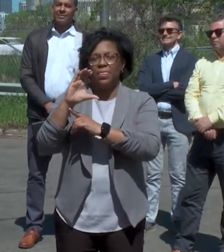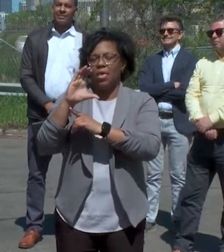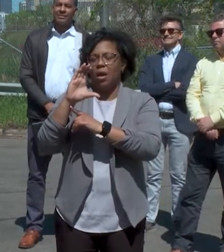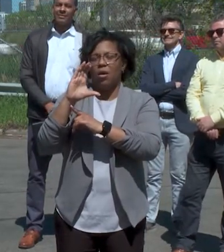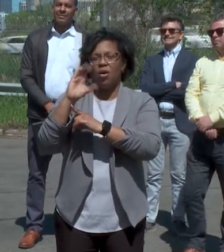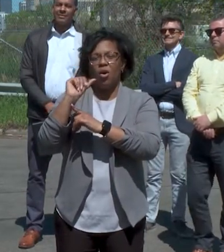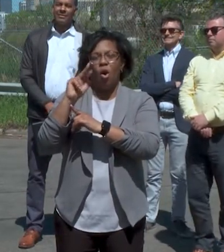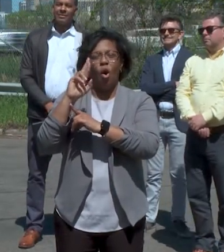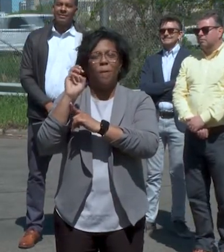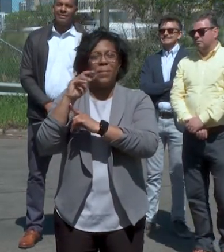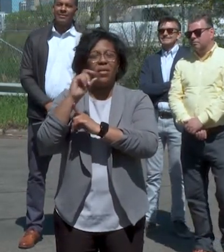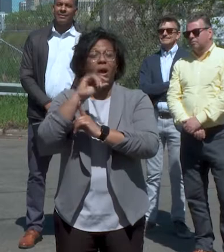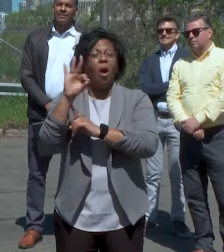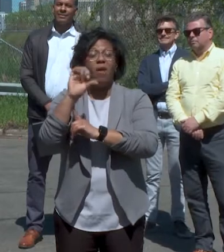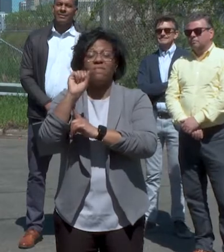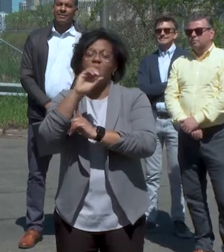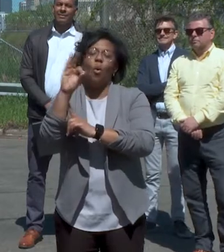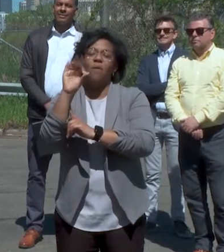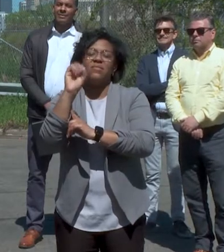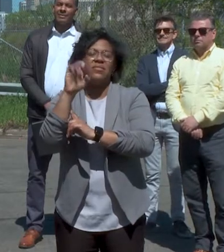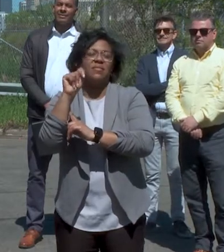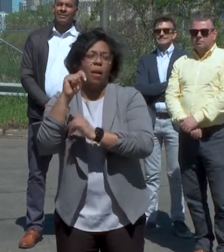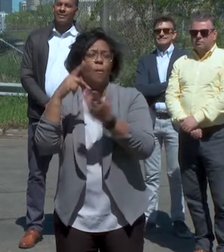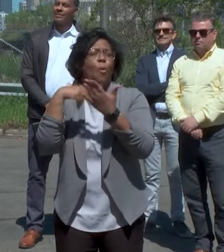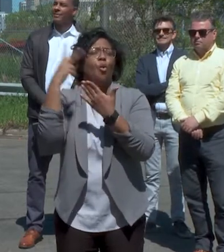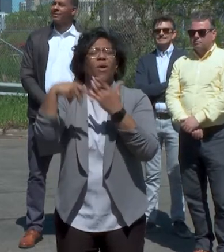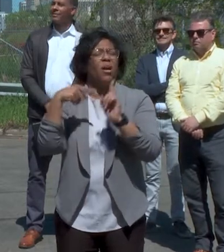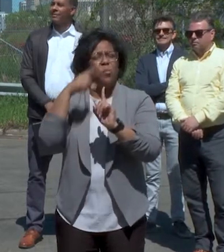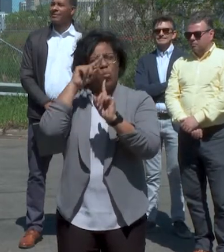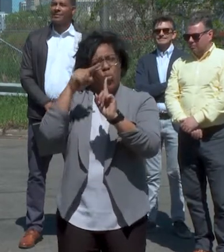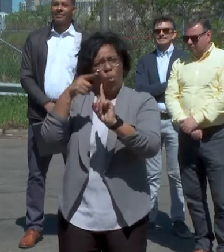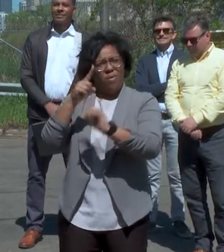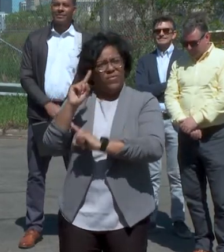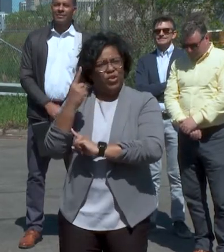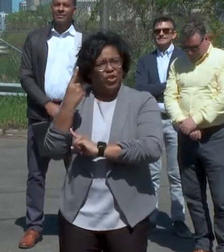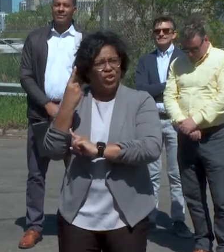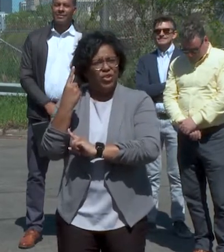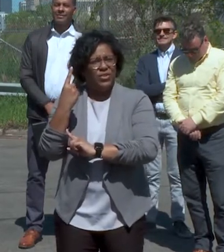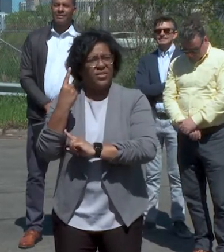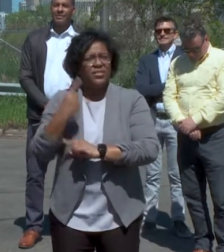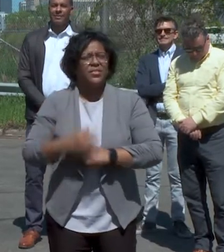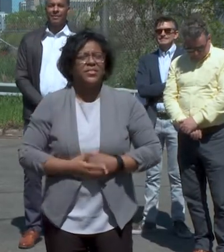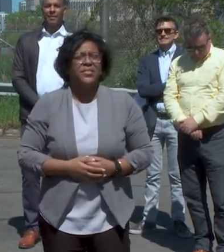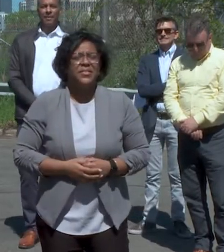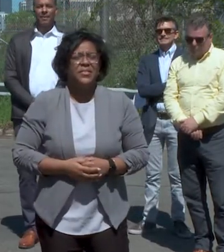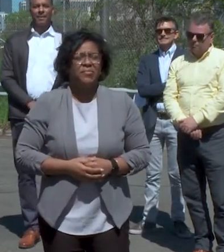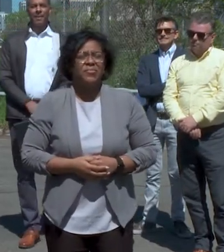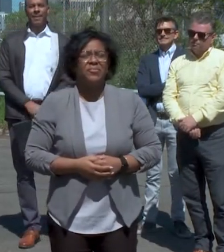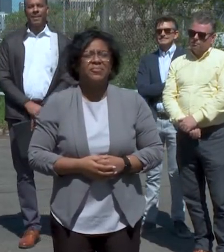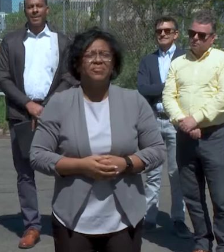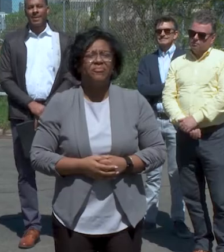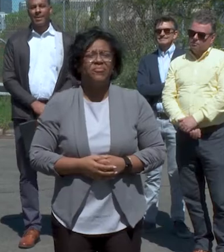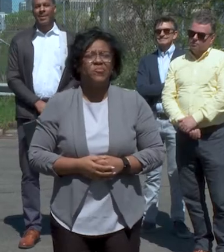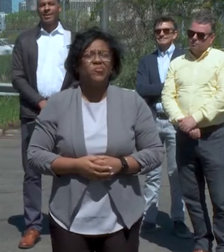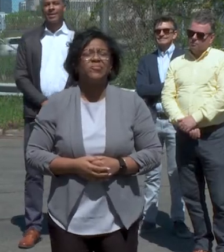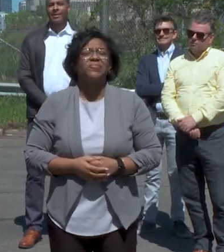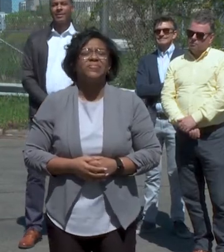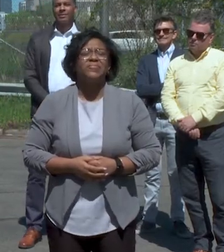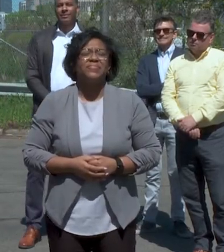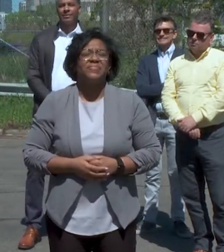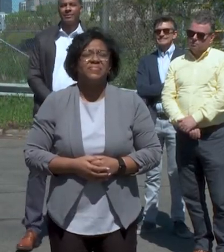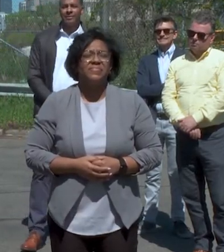ways. It will help tree canopy across our city, which is decreasing, as population density